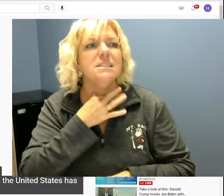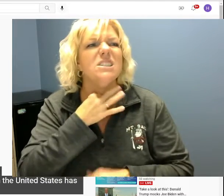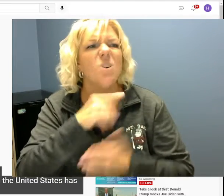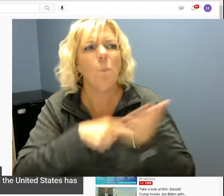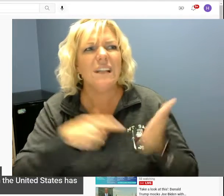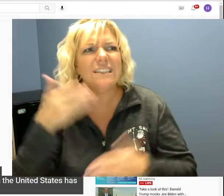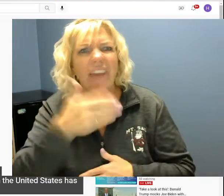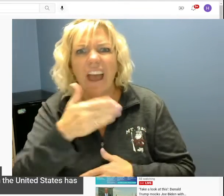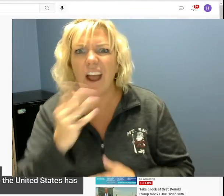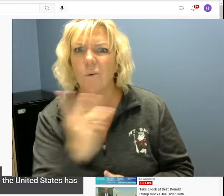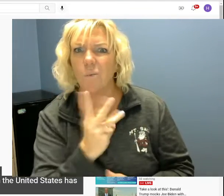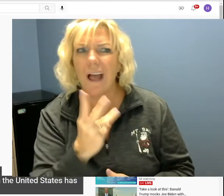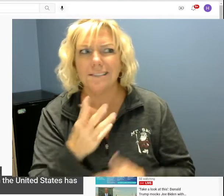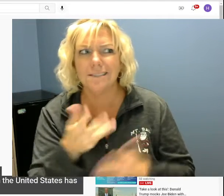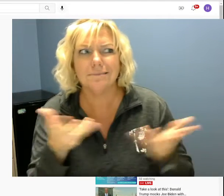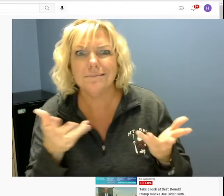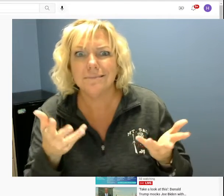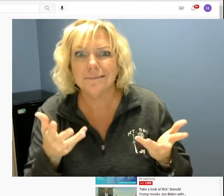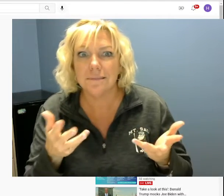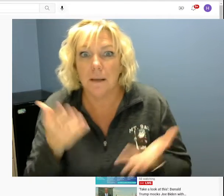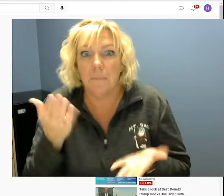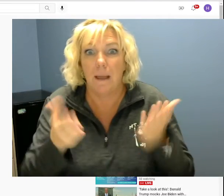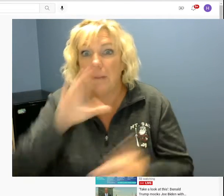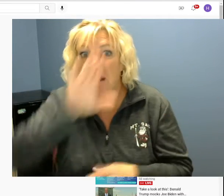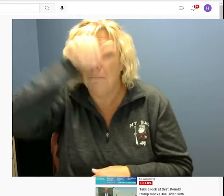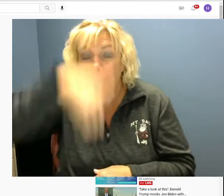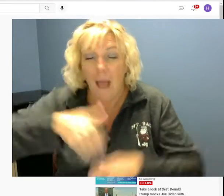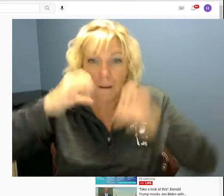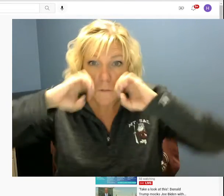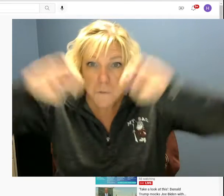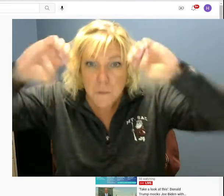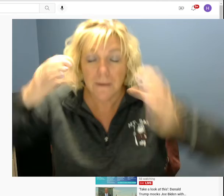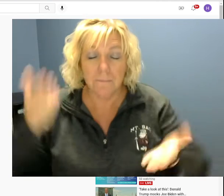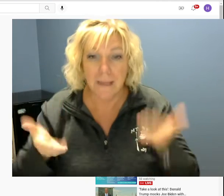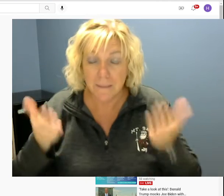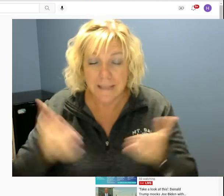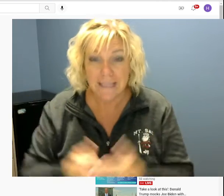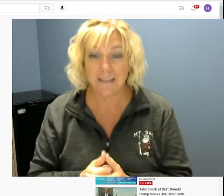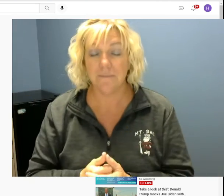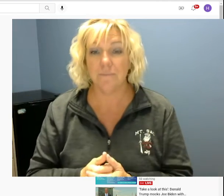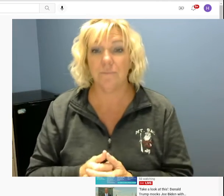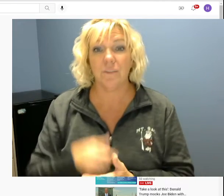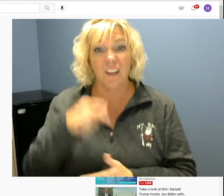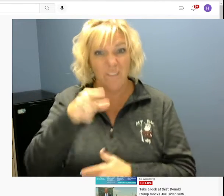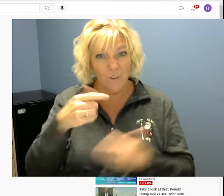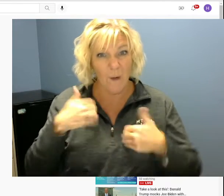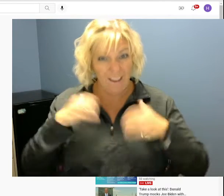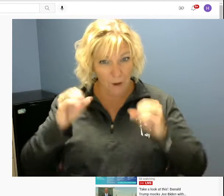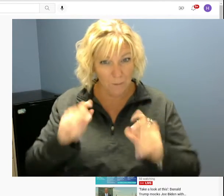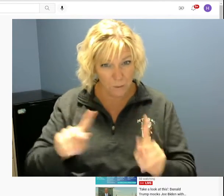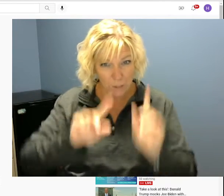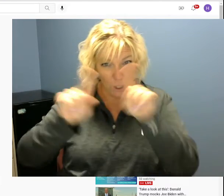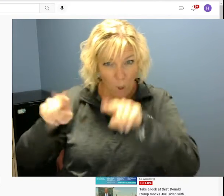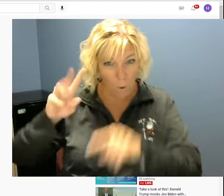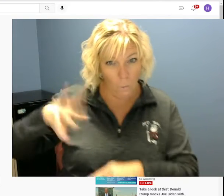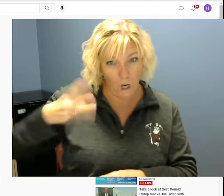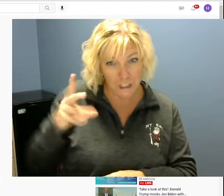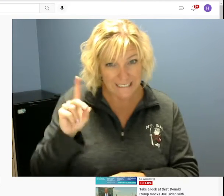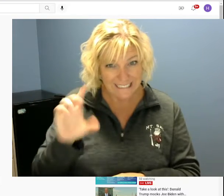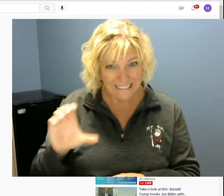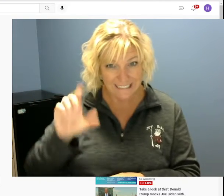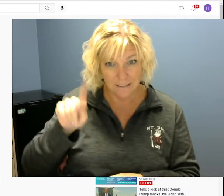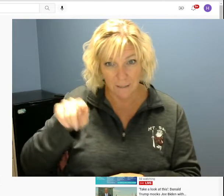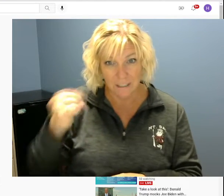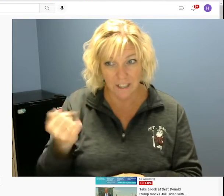there before. And if you get a chance to go to Monticello, Jefferson's home, he, in the rotunda, like right where you walk